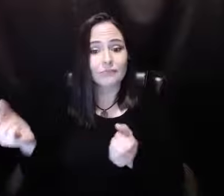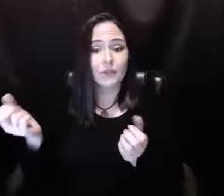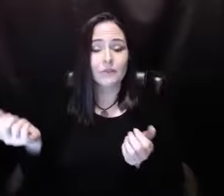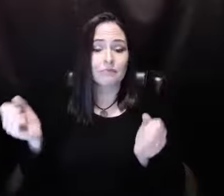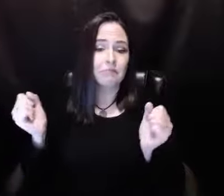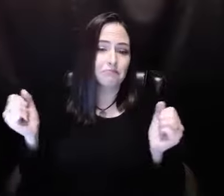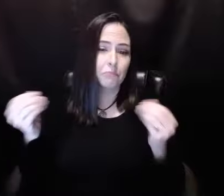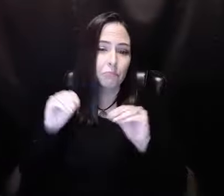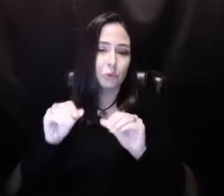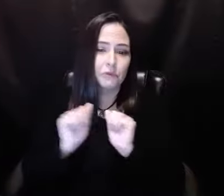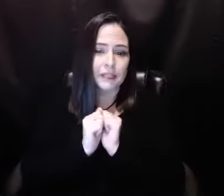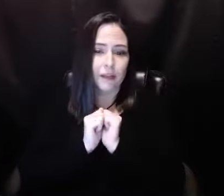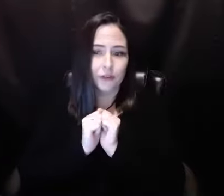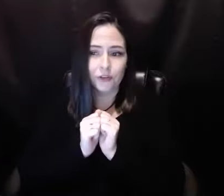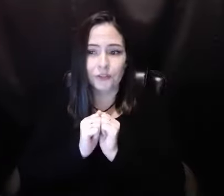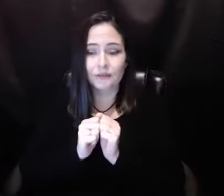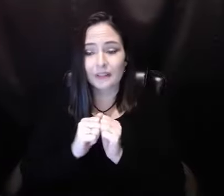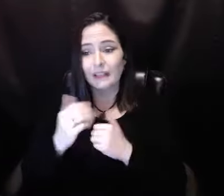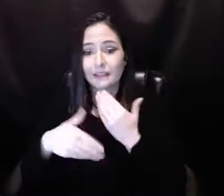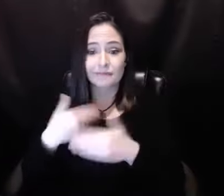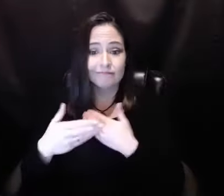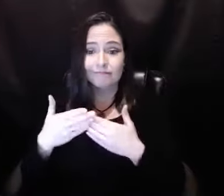together, and within the year, we were married.